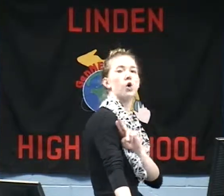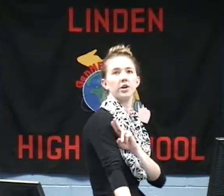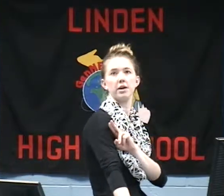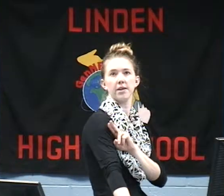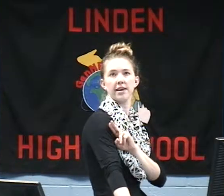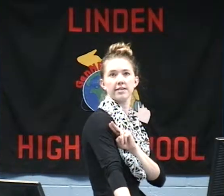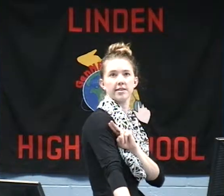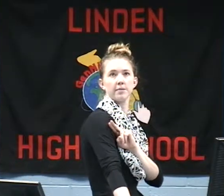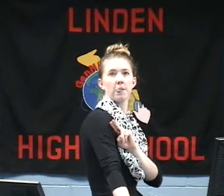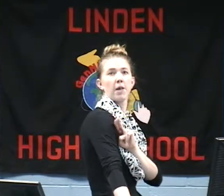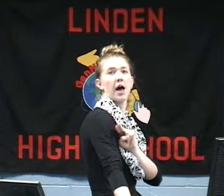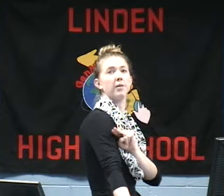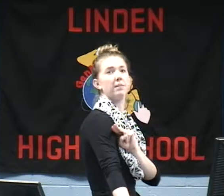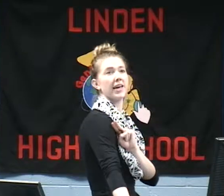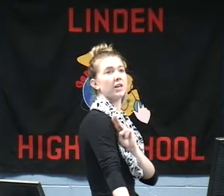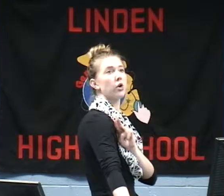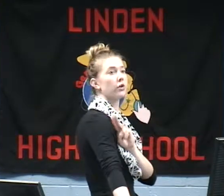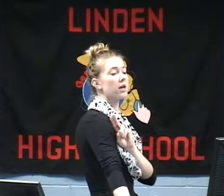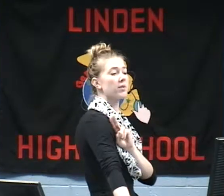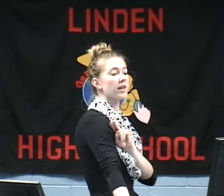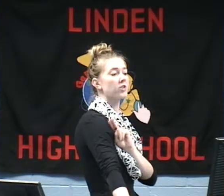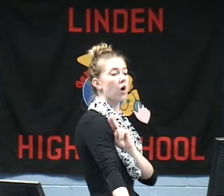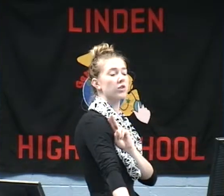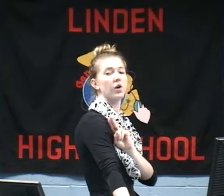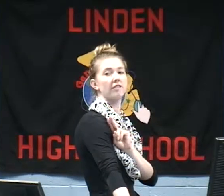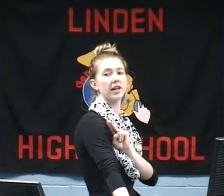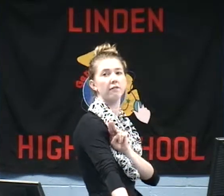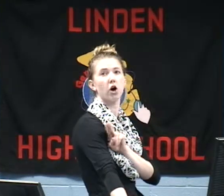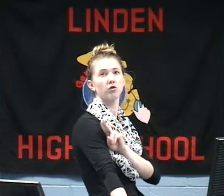Cochlear implants. Emily and Megan, cochlear implants also have a lot of cultural